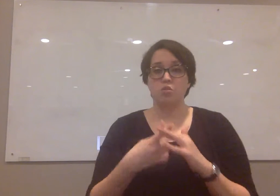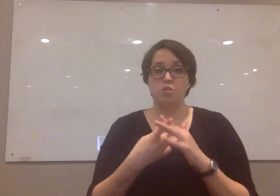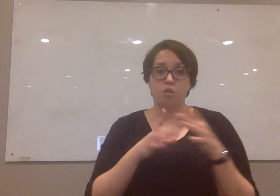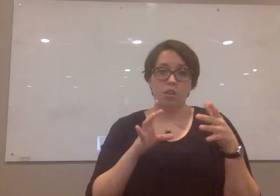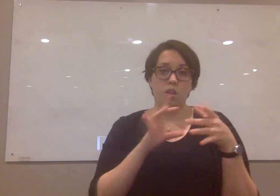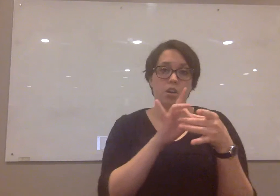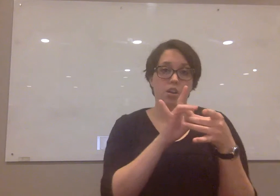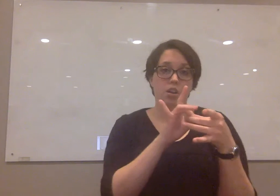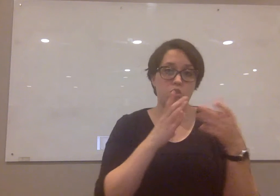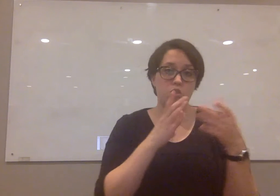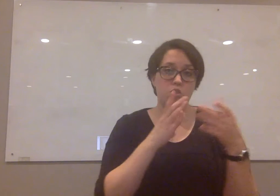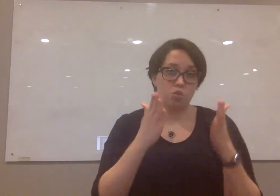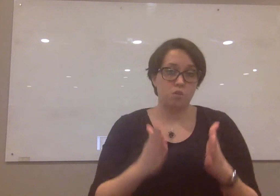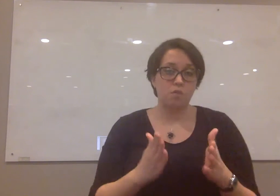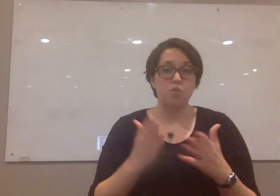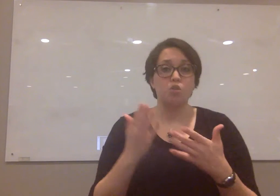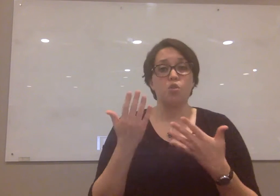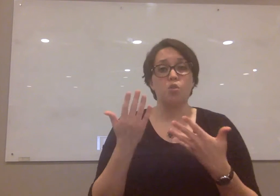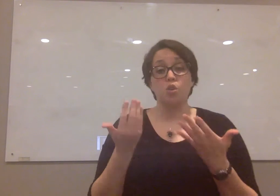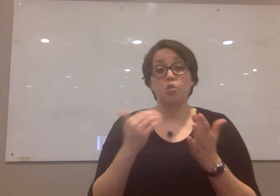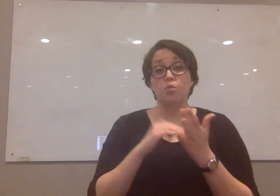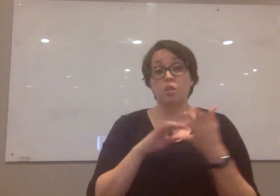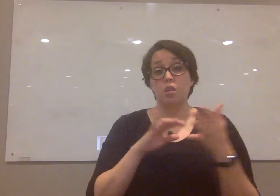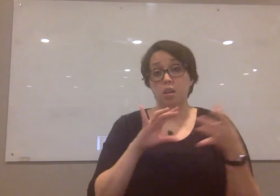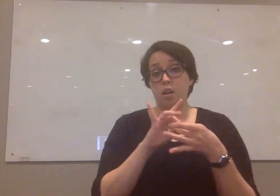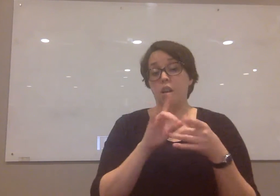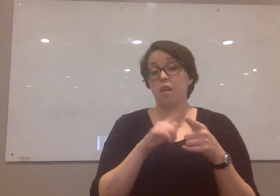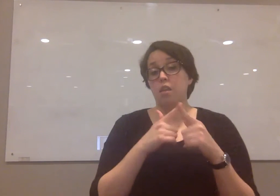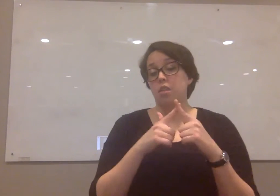You just wait for a reconnect and then reestablish from that way.